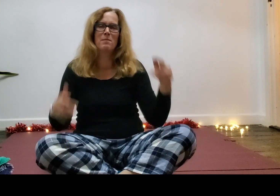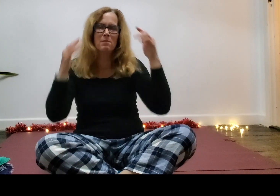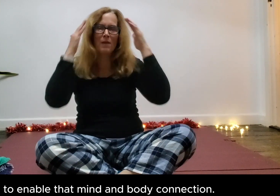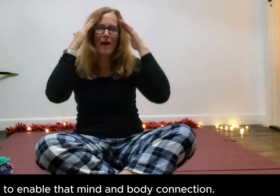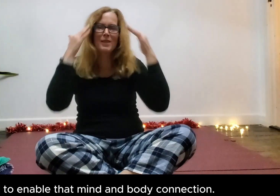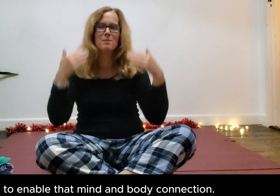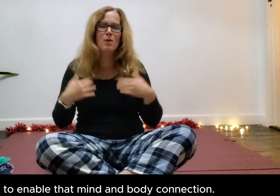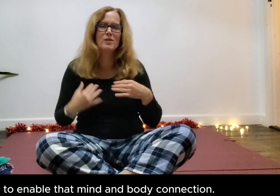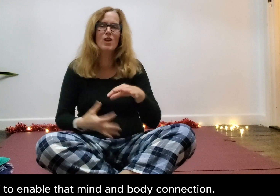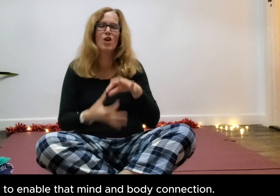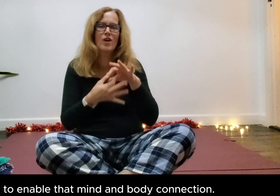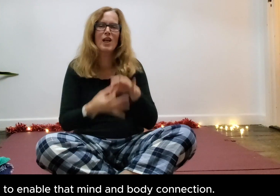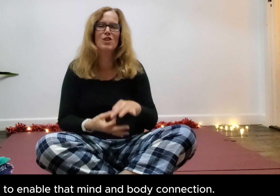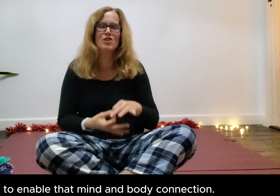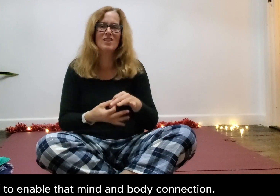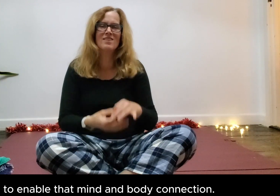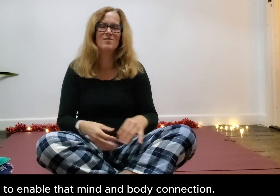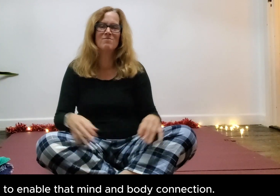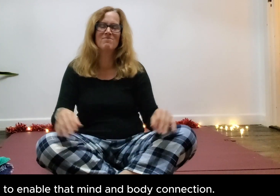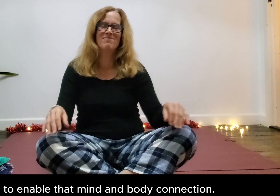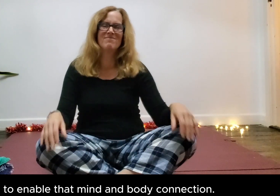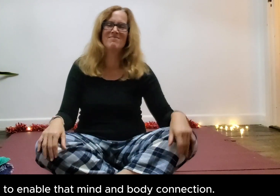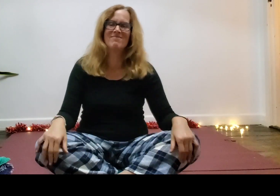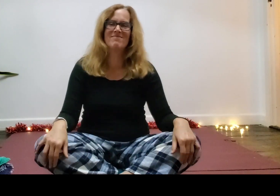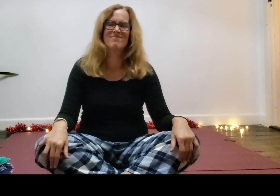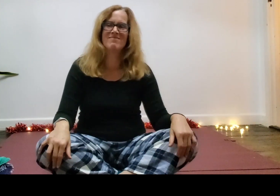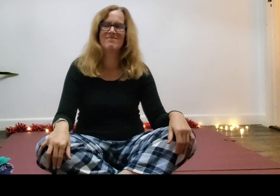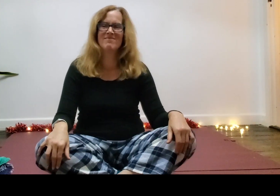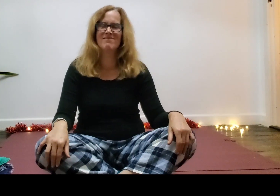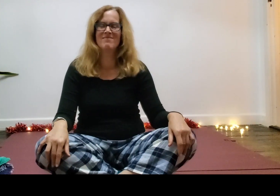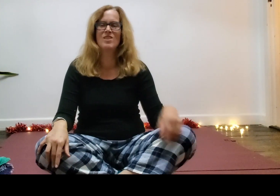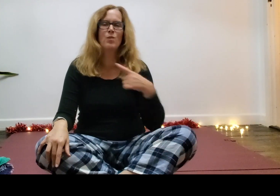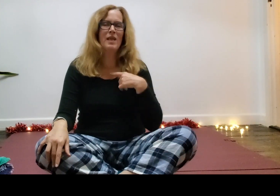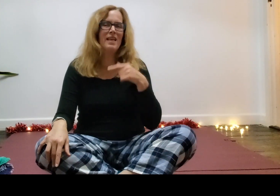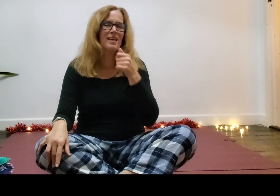and to enable that mind and body connection.